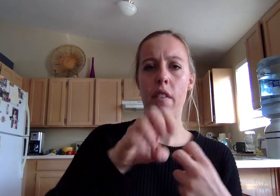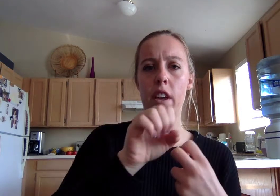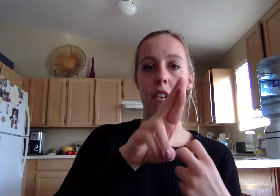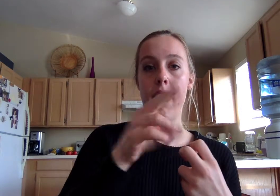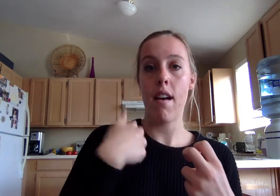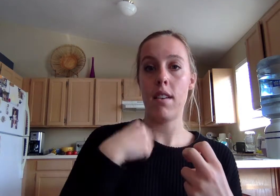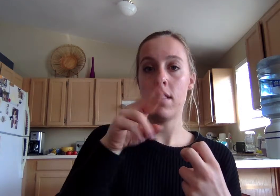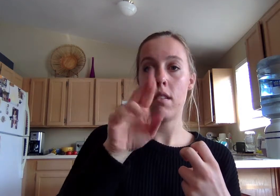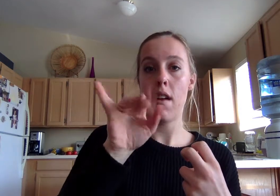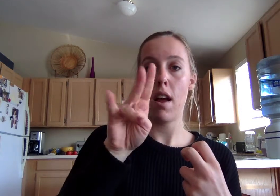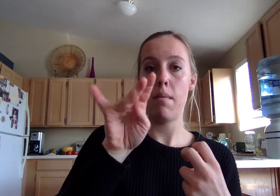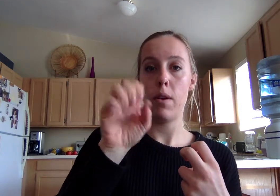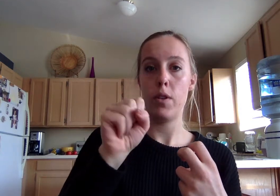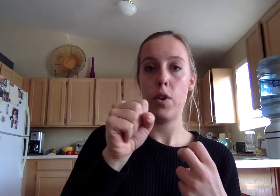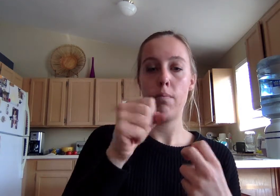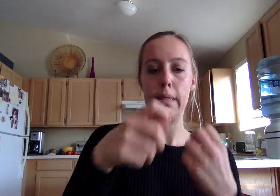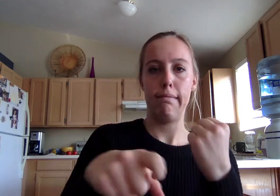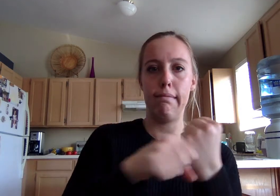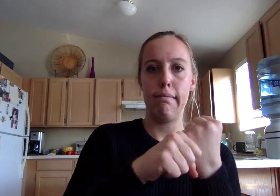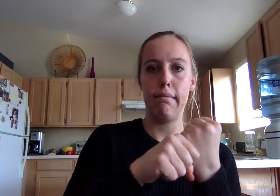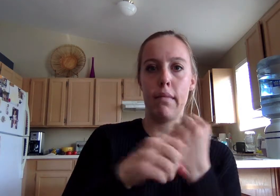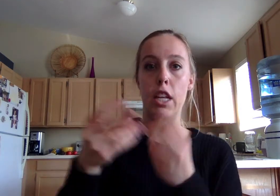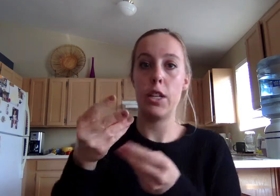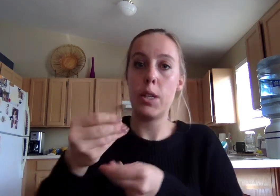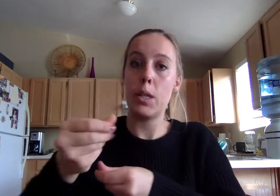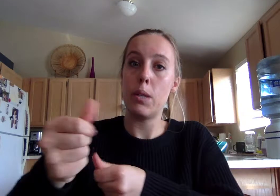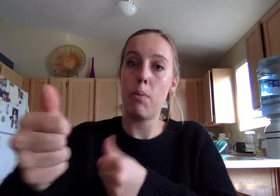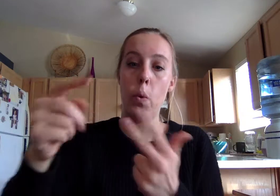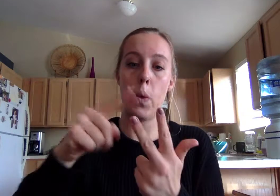it, and smooth ER doesn't have ribosomes attached to it.